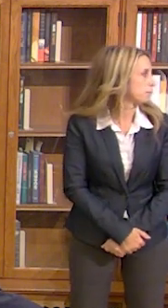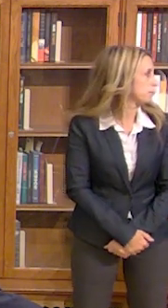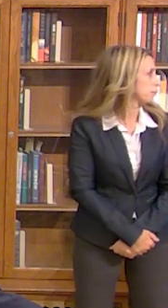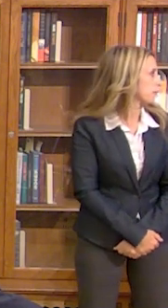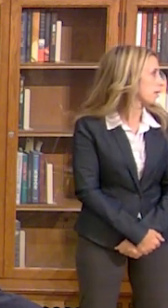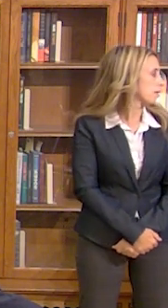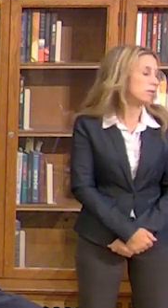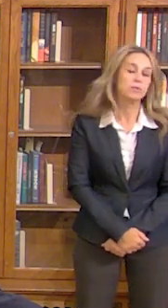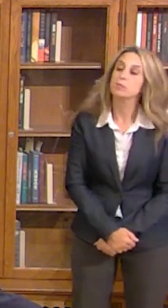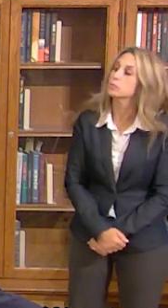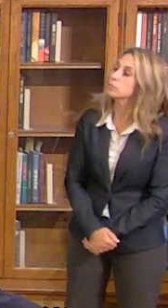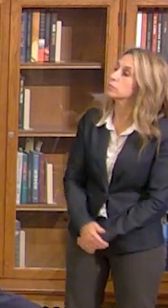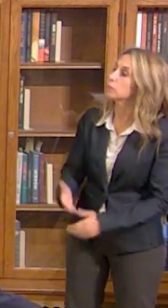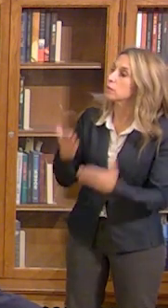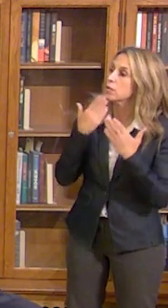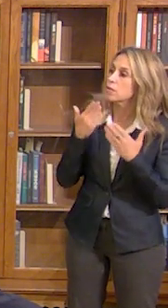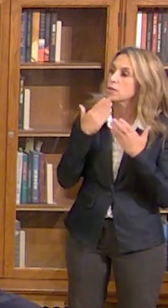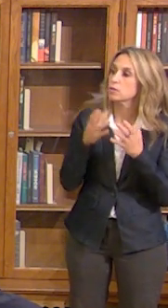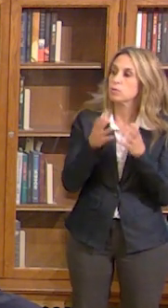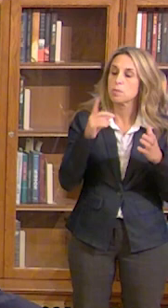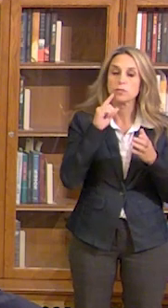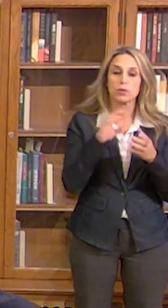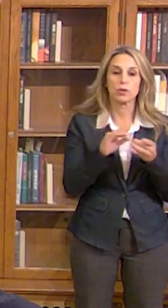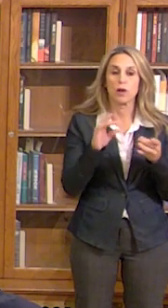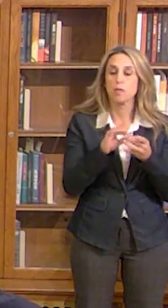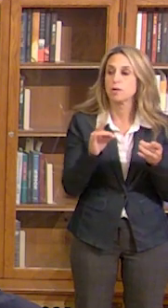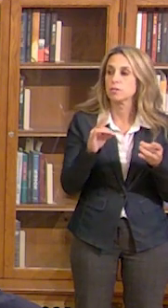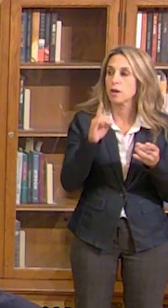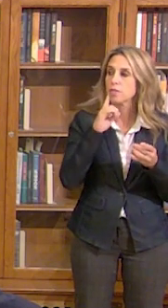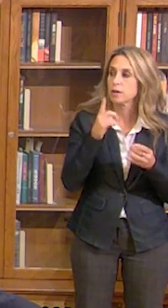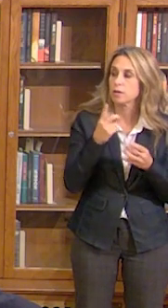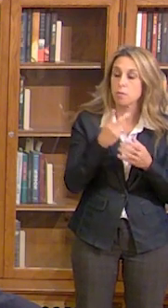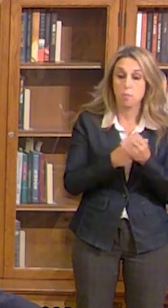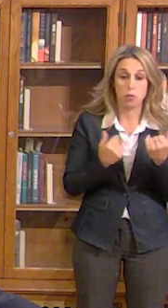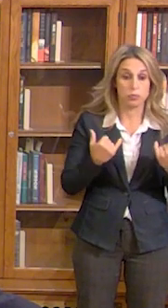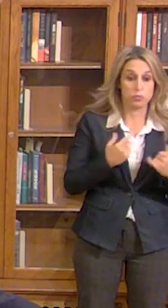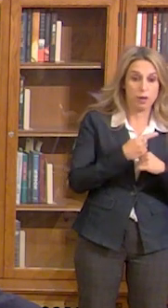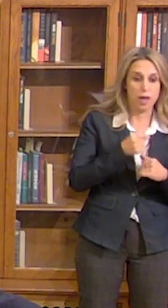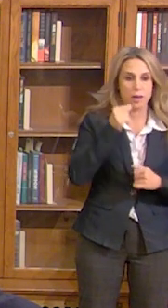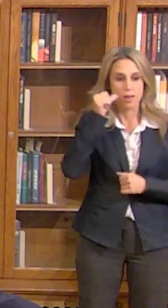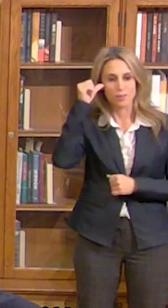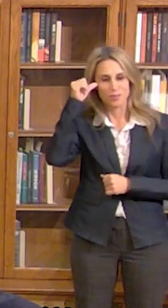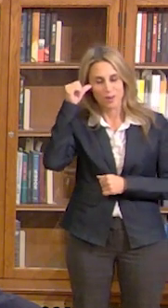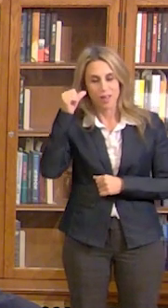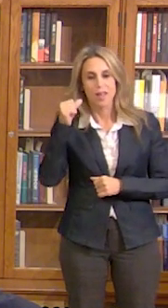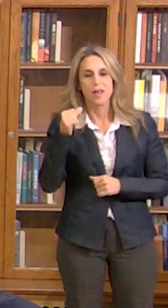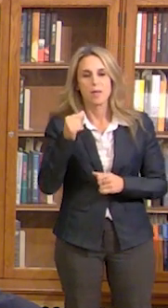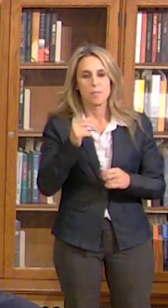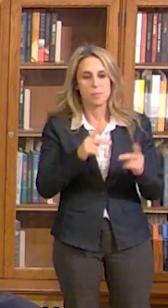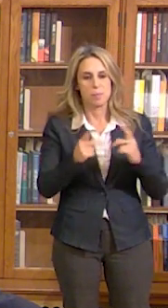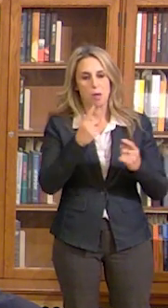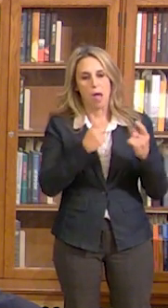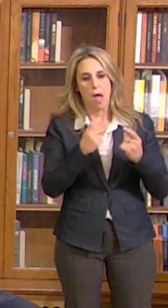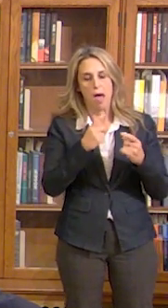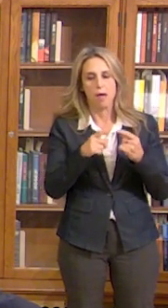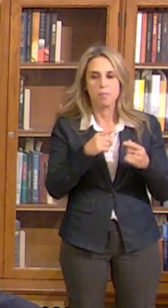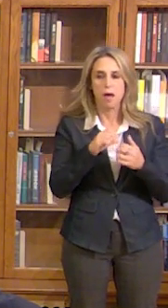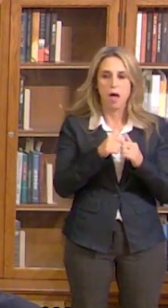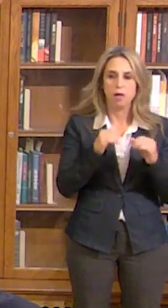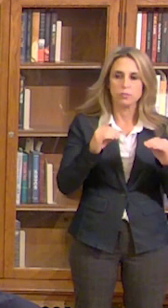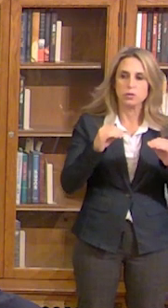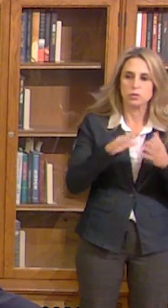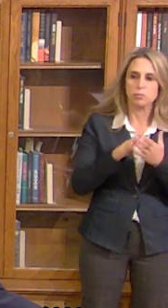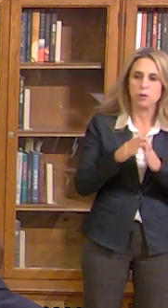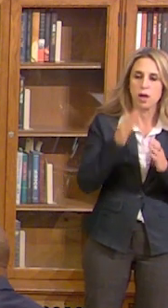audience yes thank you all so much for your comments I think both today and yesterday people have asked questions about how to teach in community so I know a lot of